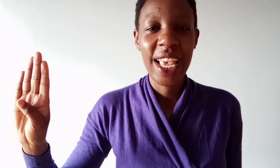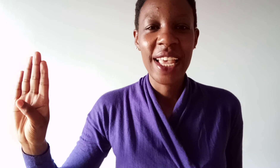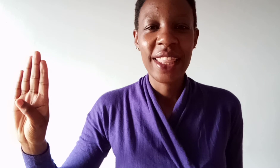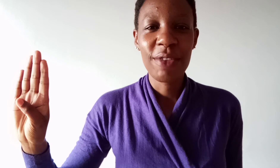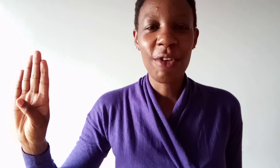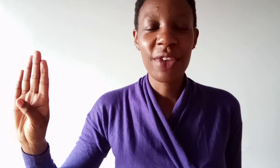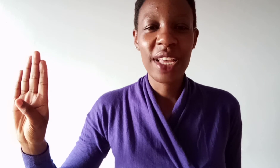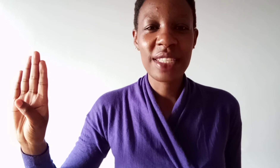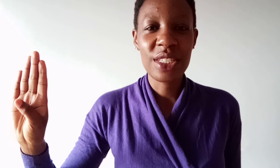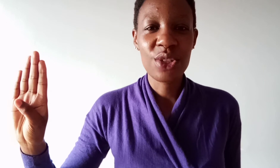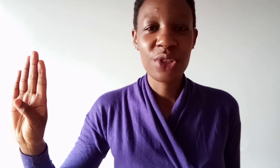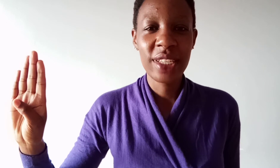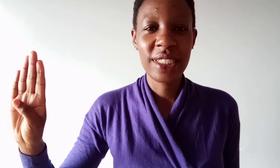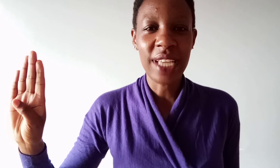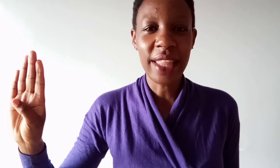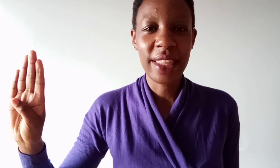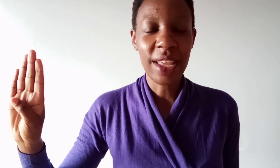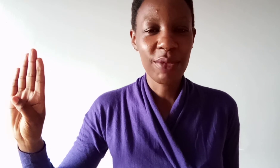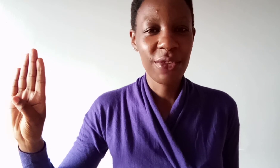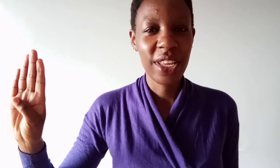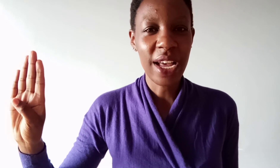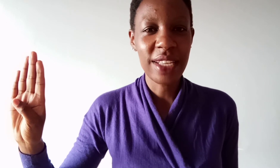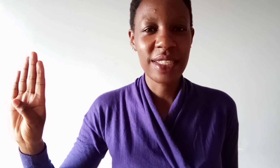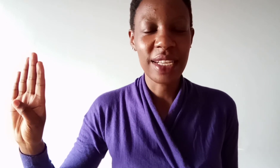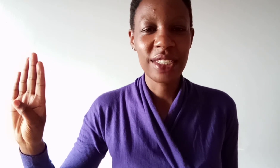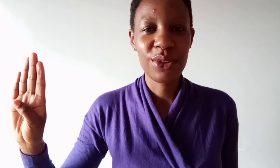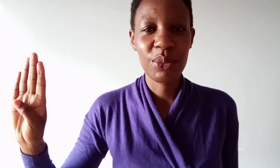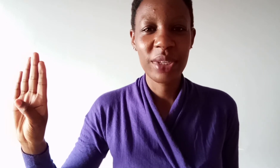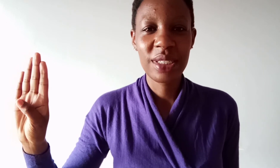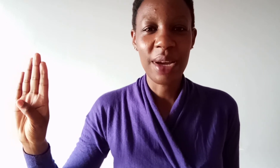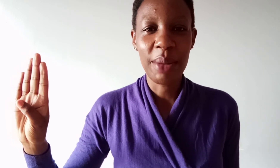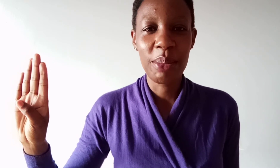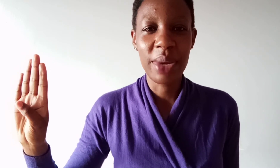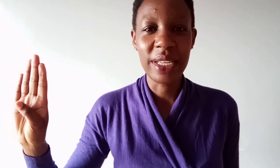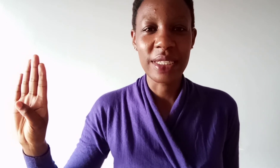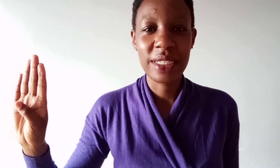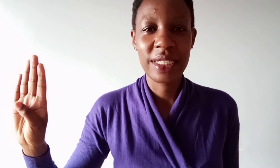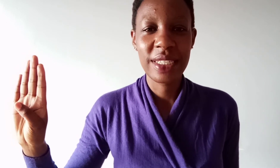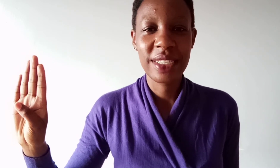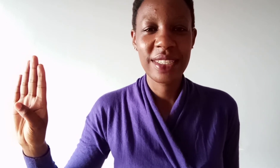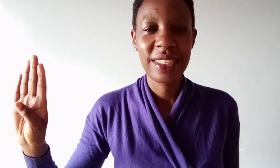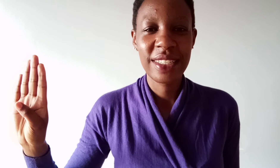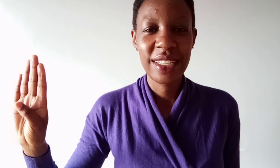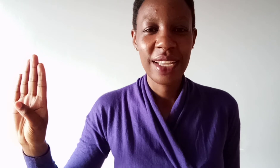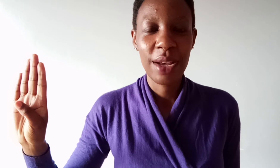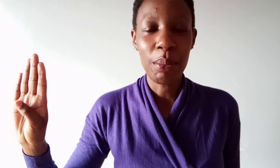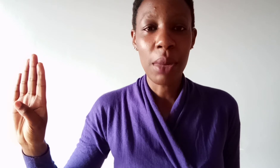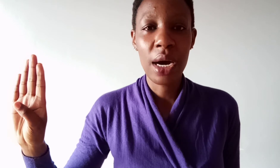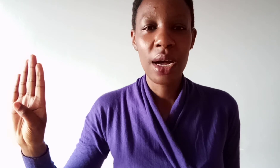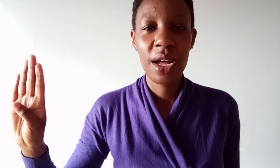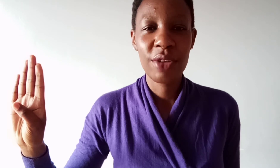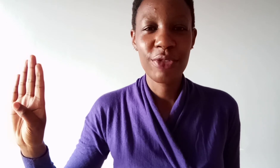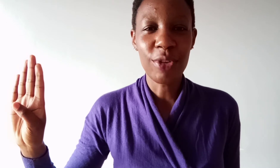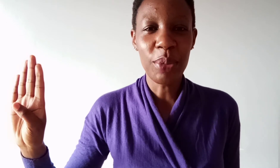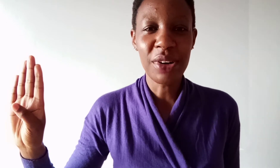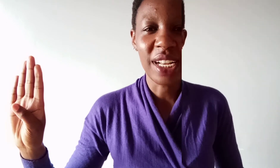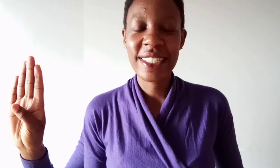The four fingers are straight and the thumb finger is a little bit bent. B for ball. Next